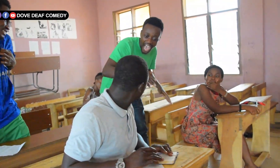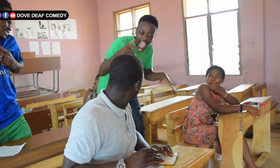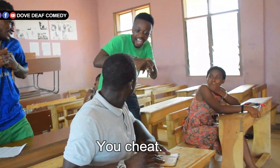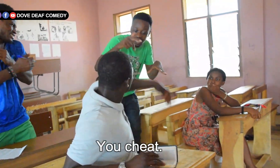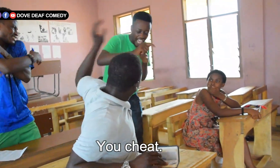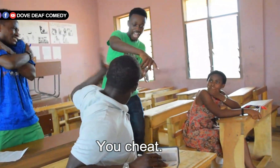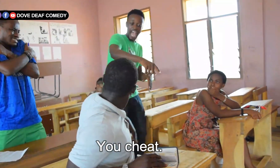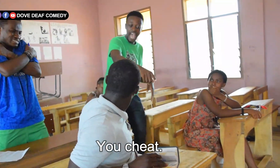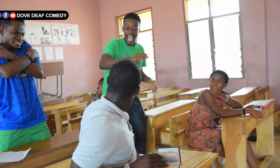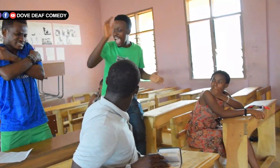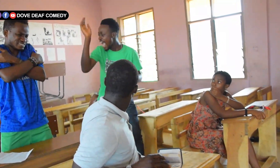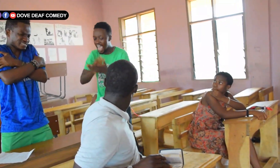You cheat.